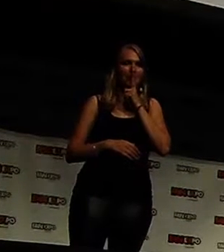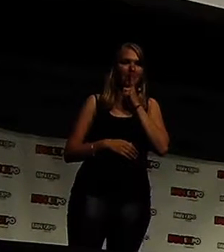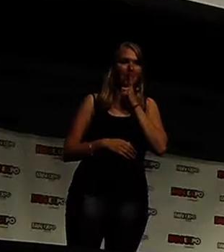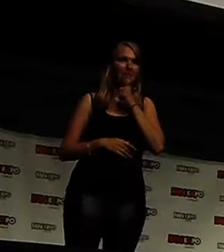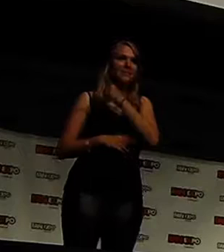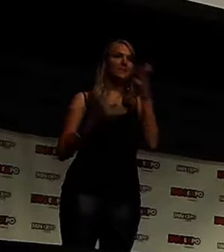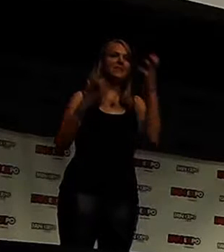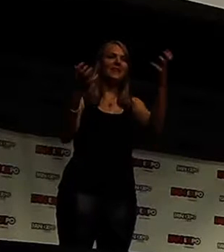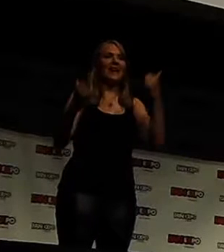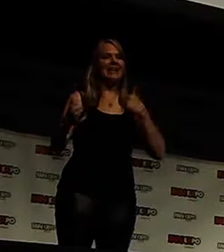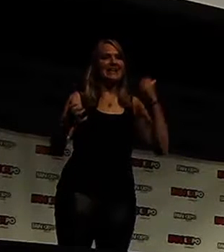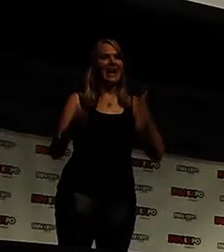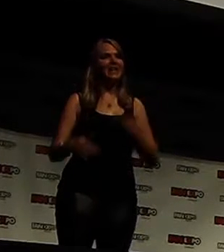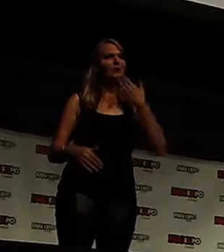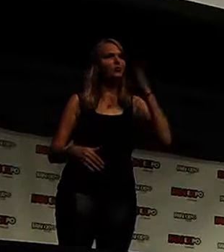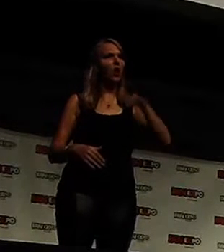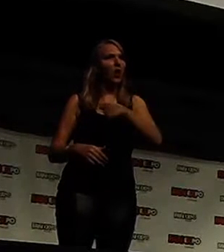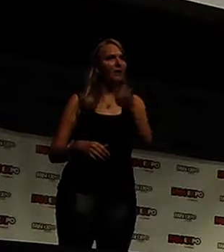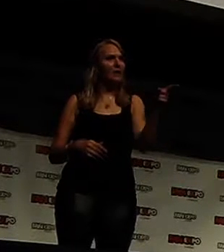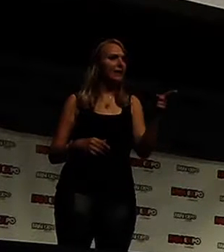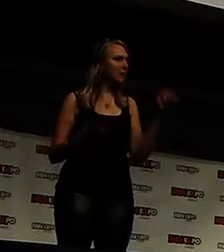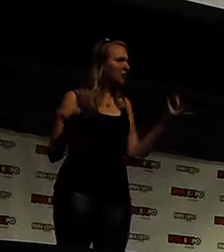Canadians are quite naughty, you could probably say it.